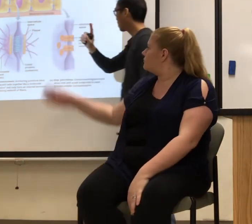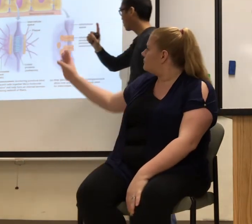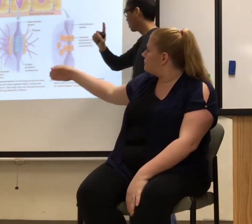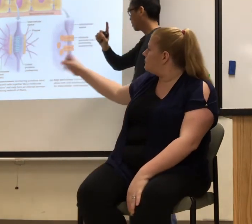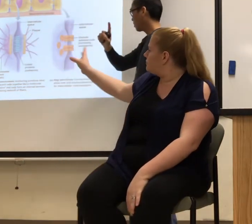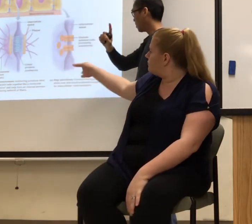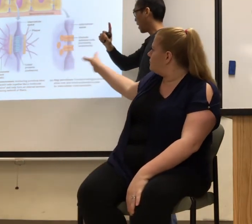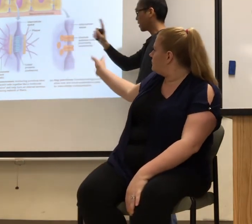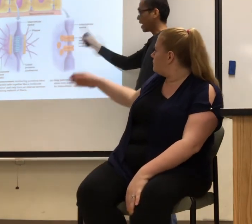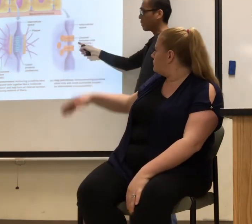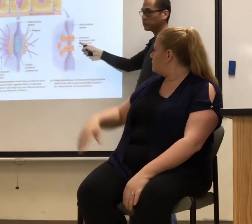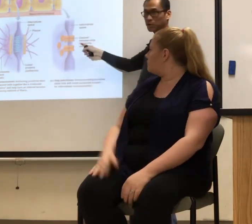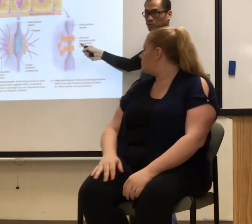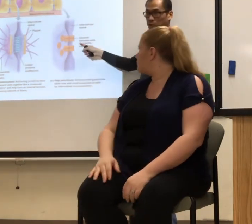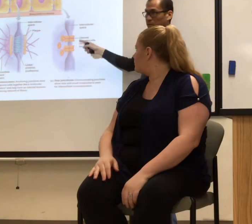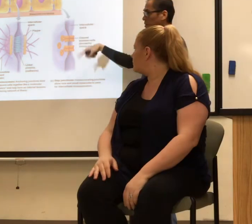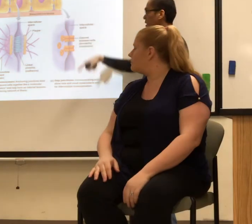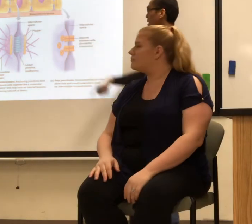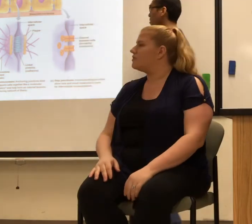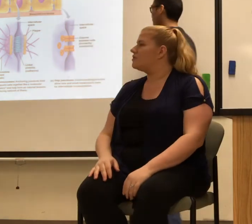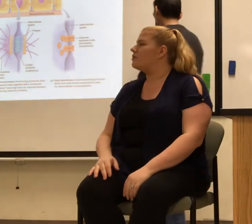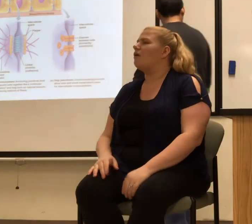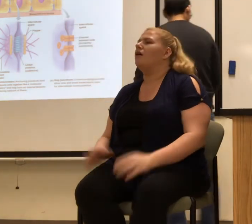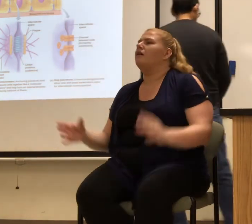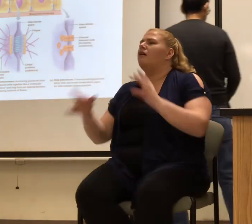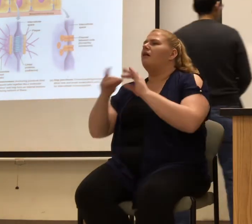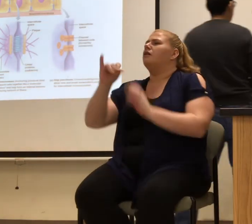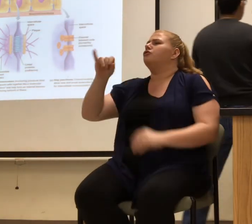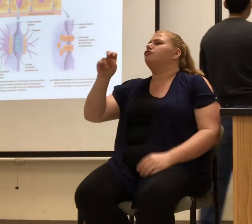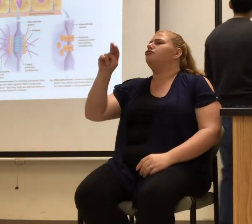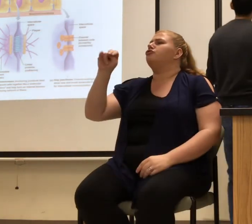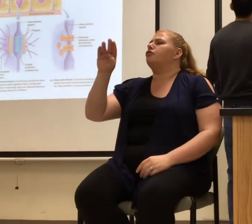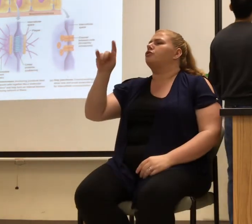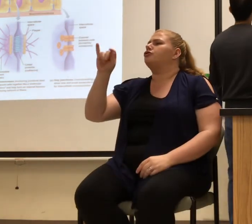Desmosomes, and gap junctions. So let's kind of talk about each of those.